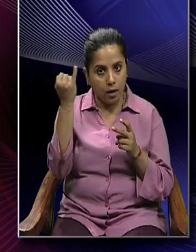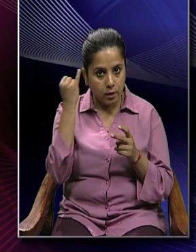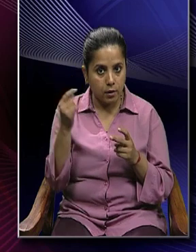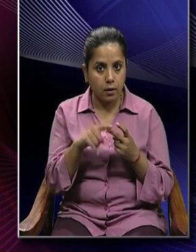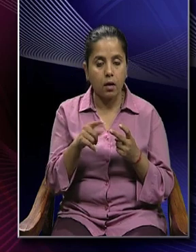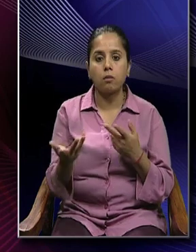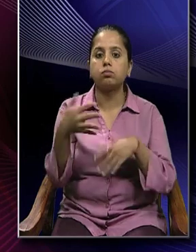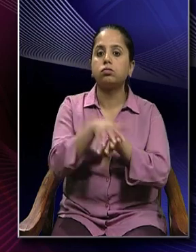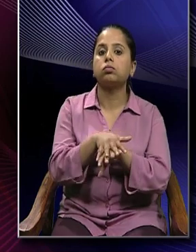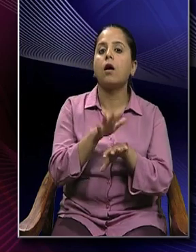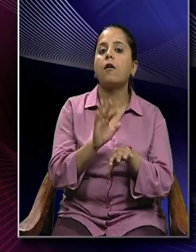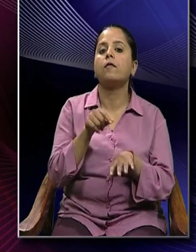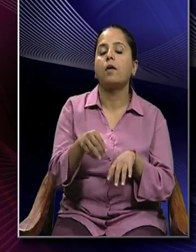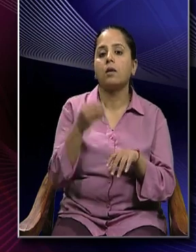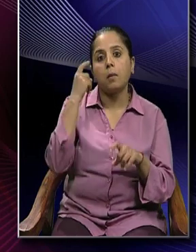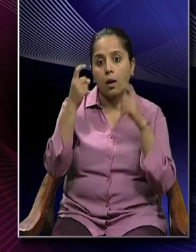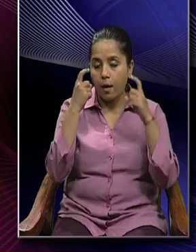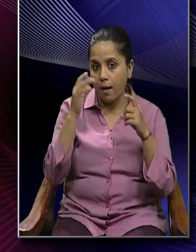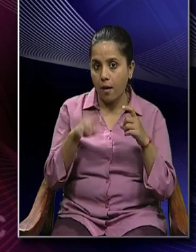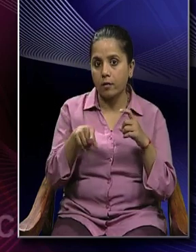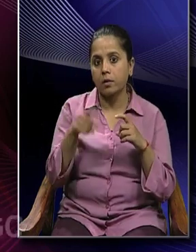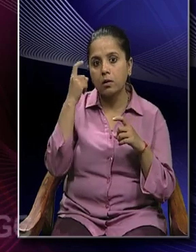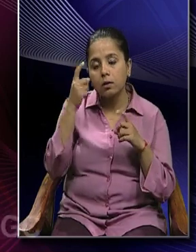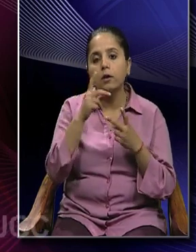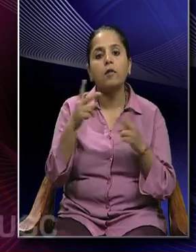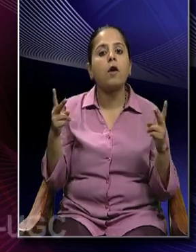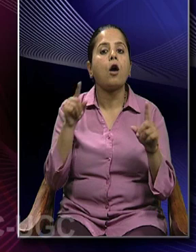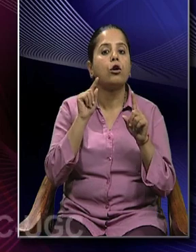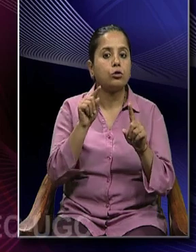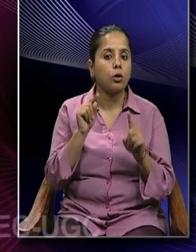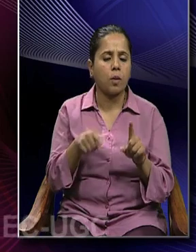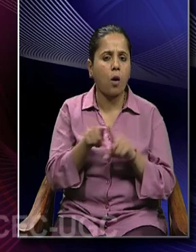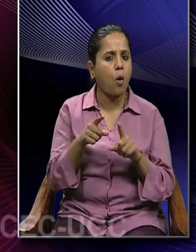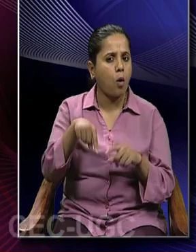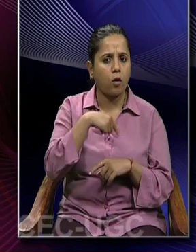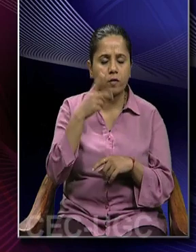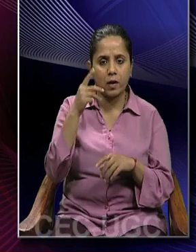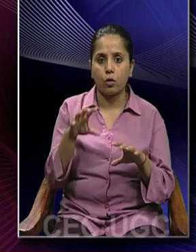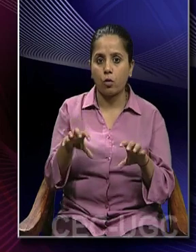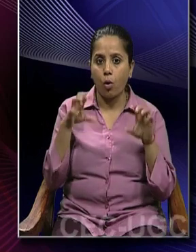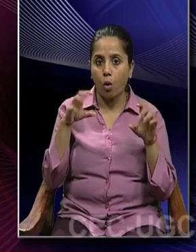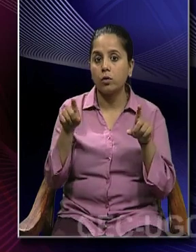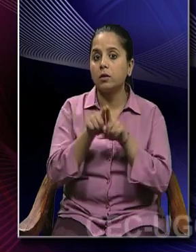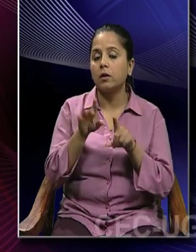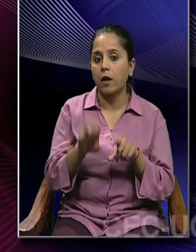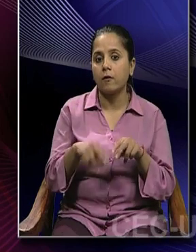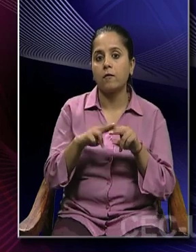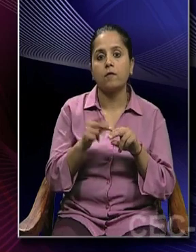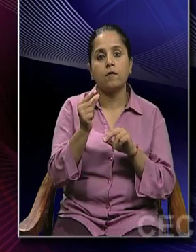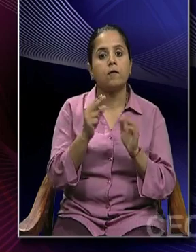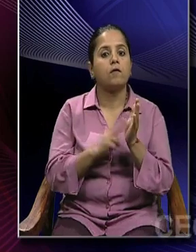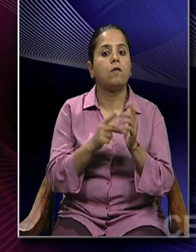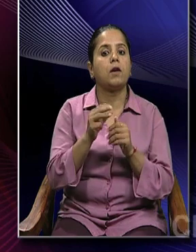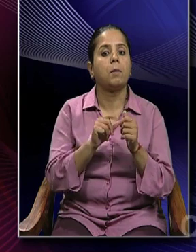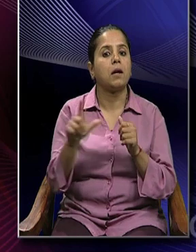being incorporated, keeping in mind these kinds of concerns. We also see that constitution also has the fundamental rights, and